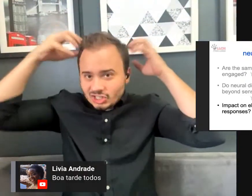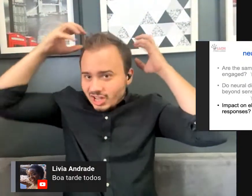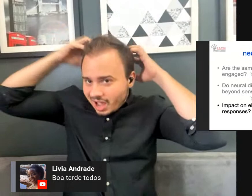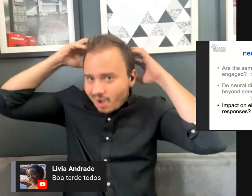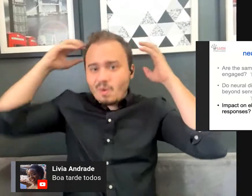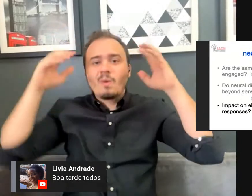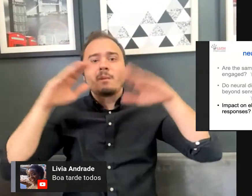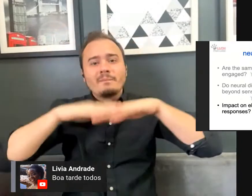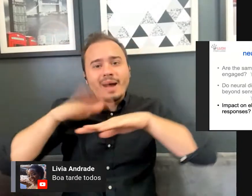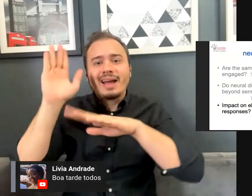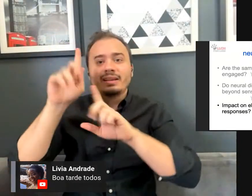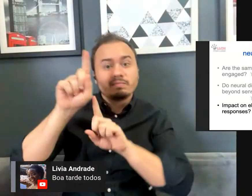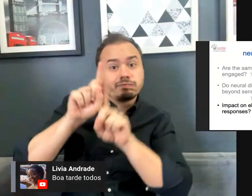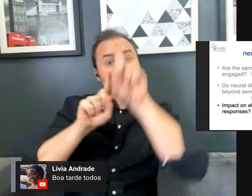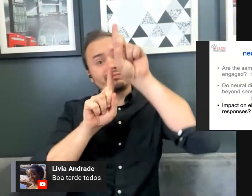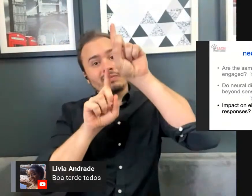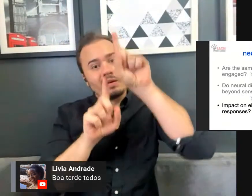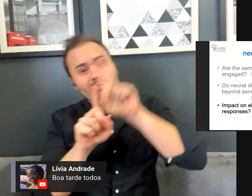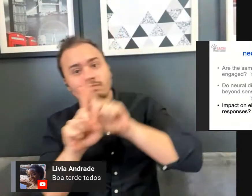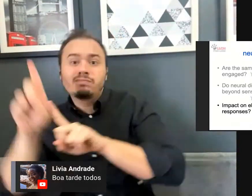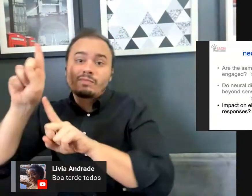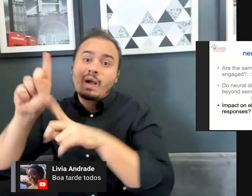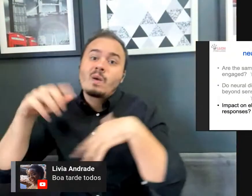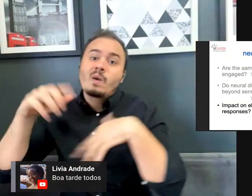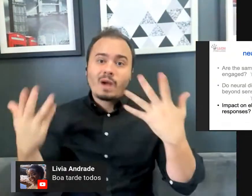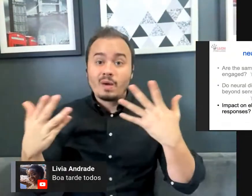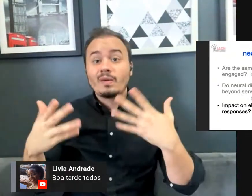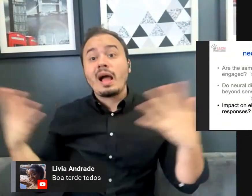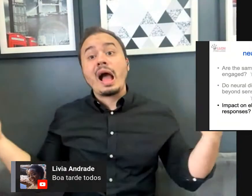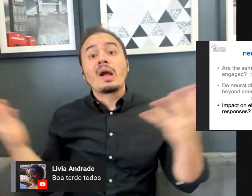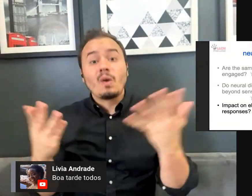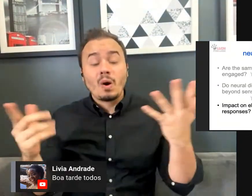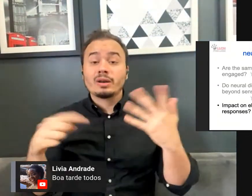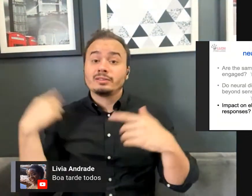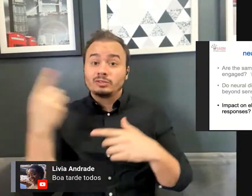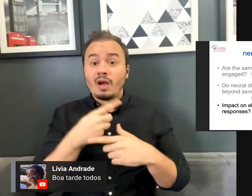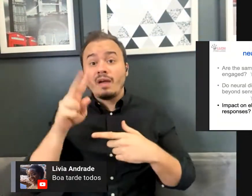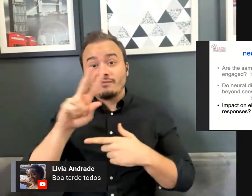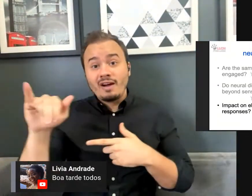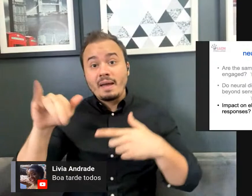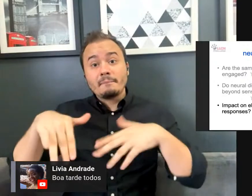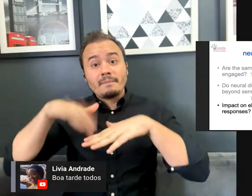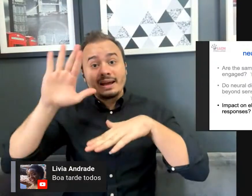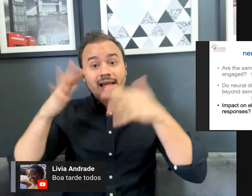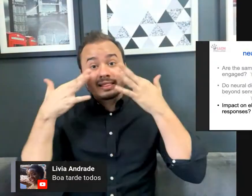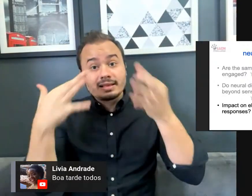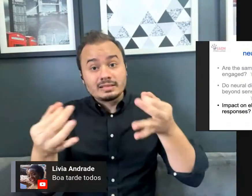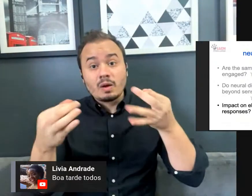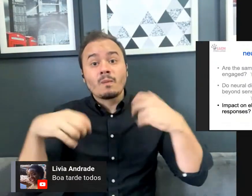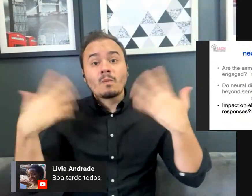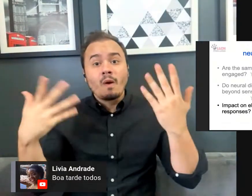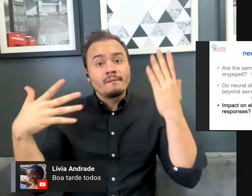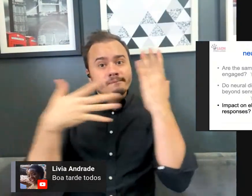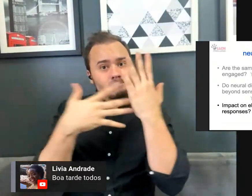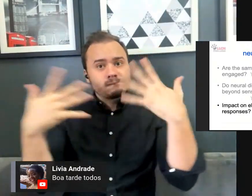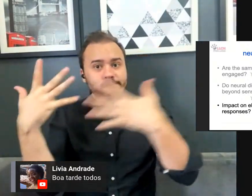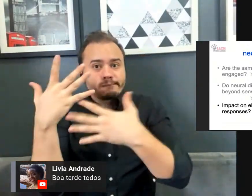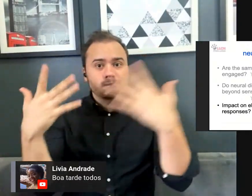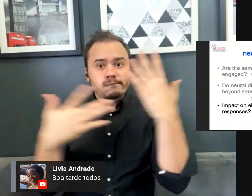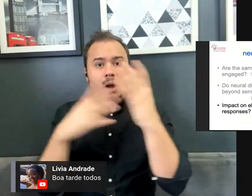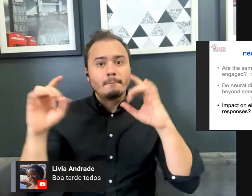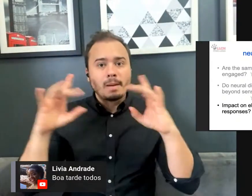electrophysiological responses to signs, in particular to sign comprehension, and look to see what are the similarities and